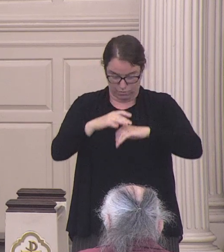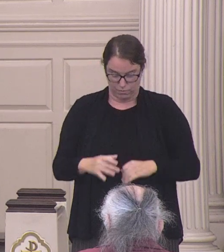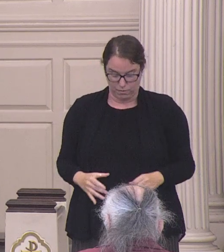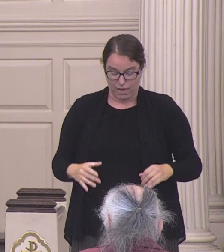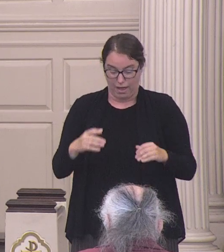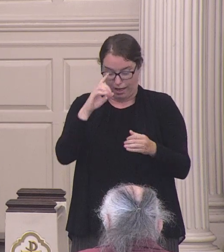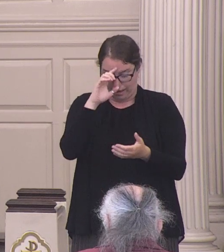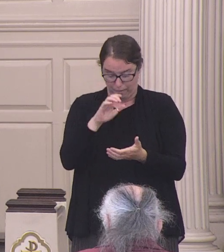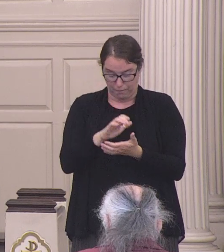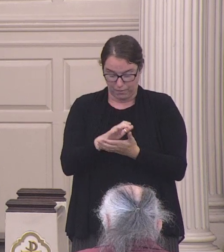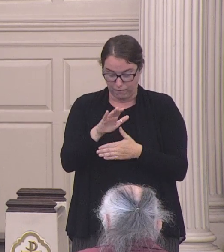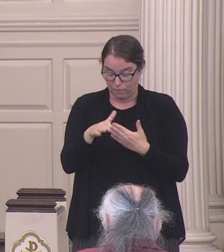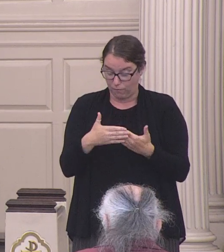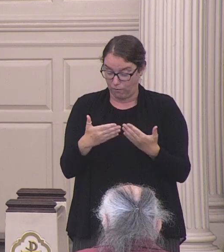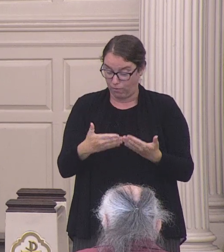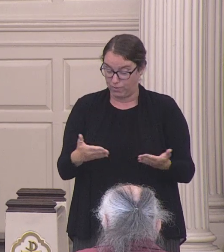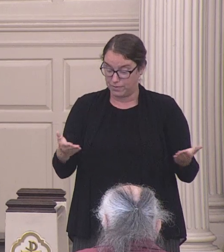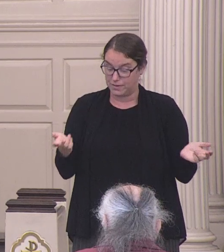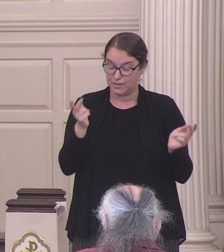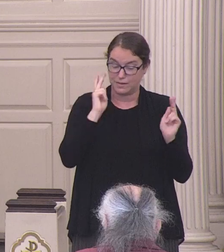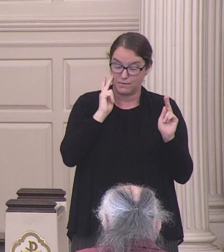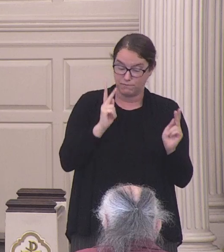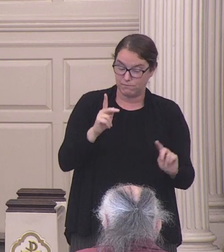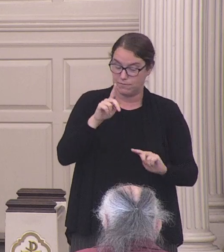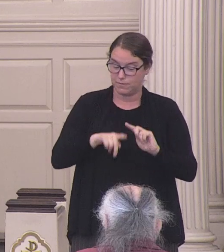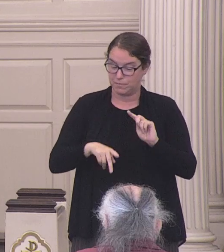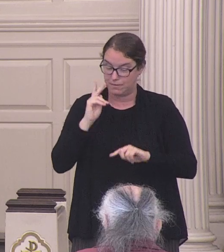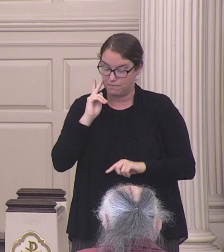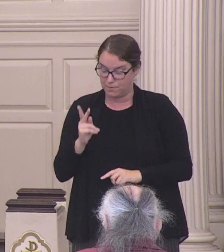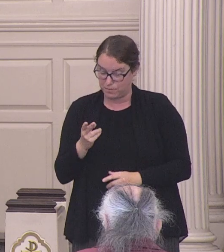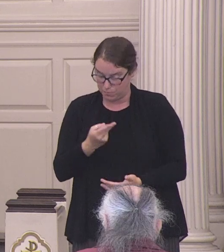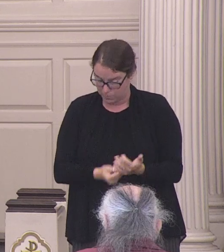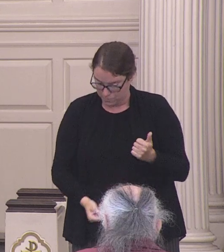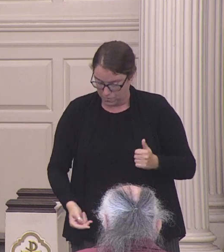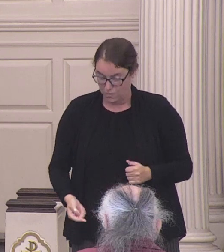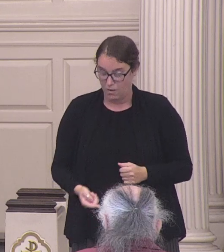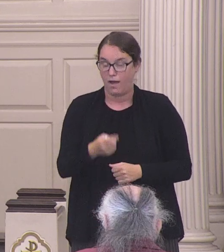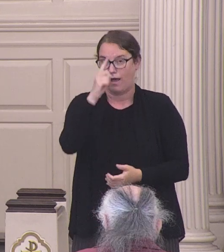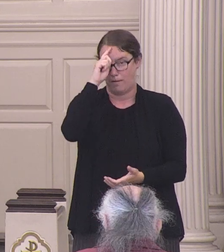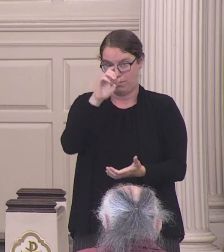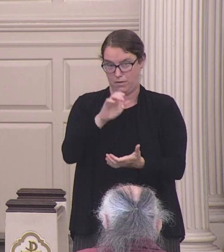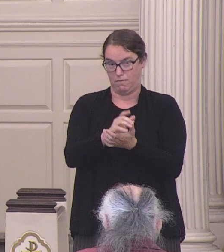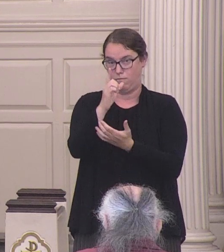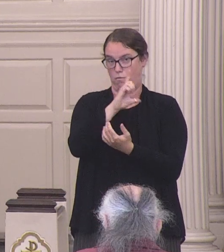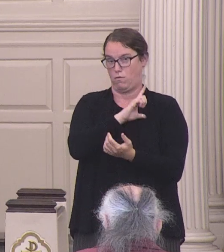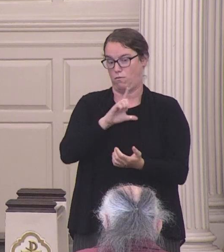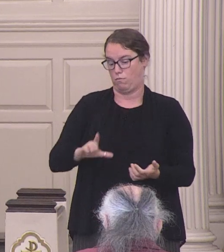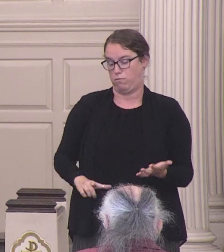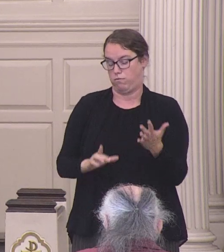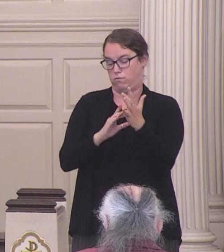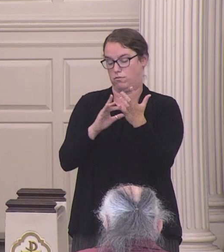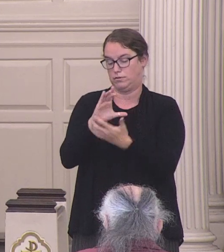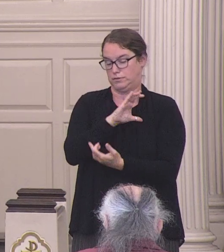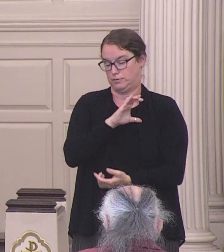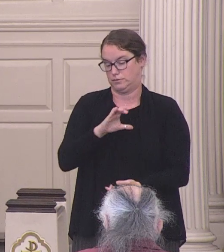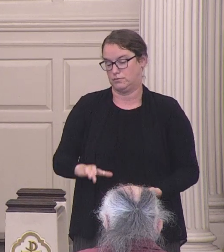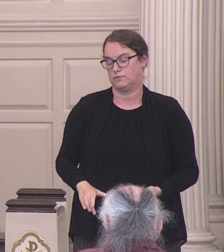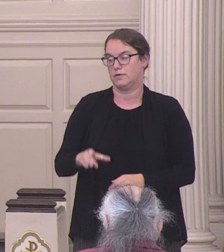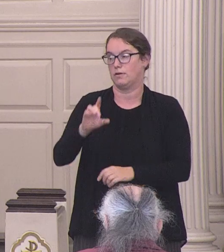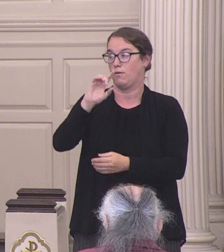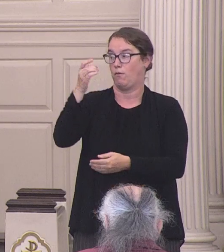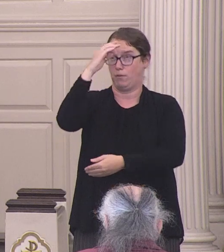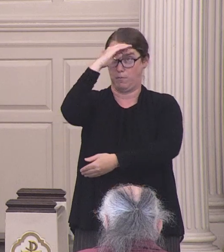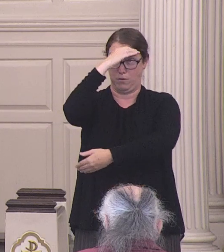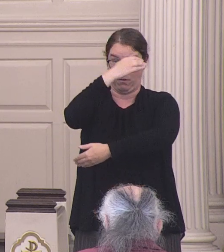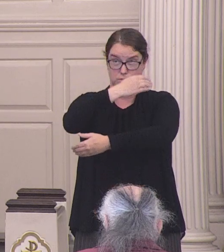and invisible. I believe in one Lord Jesus Christ, the only begotten Son of God, born of the